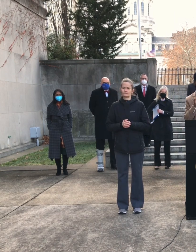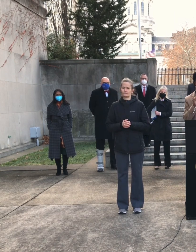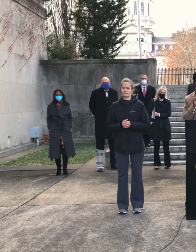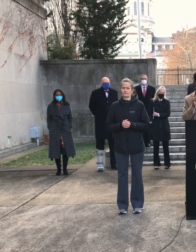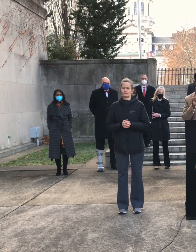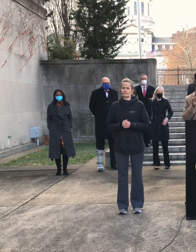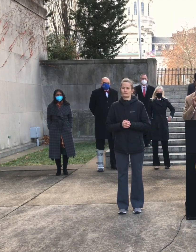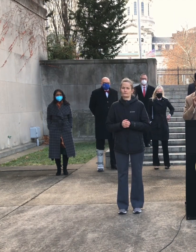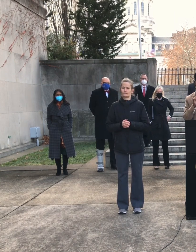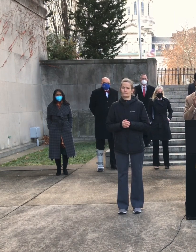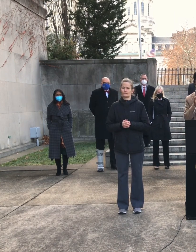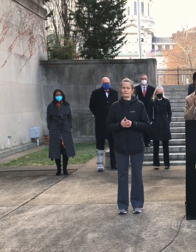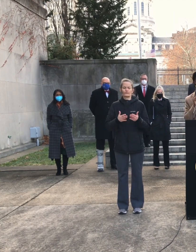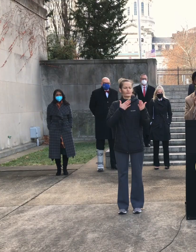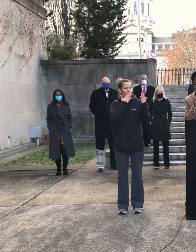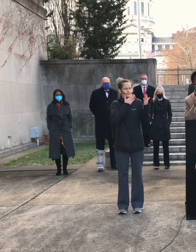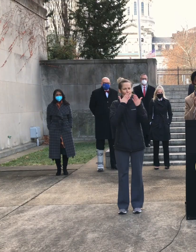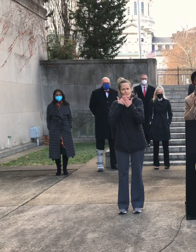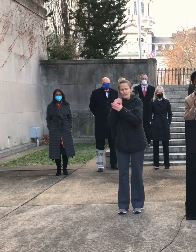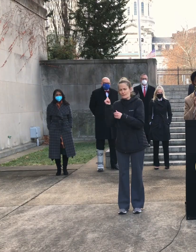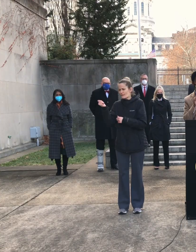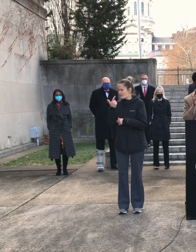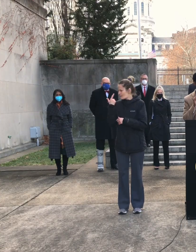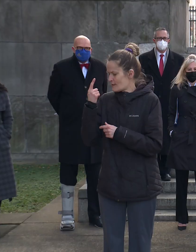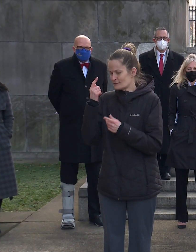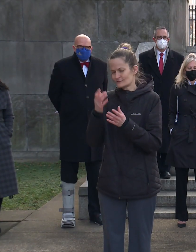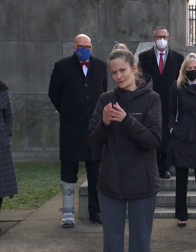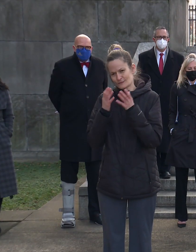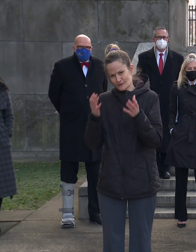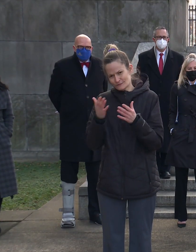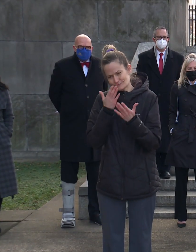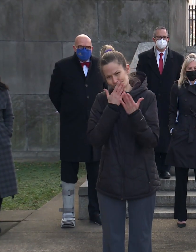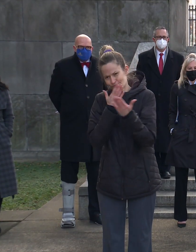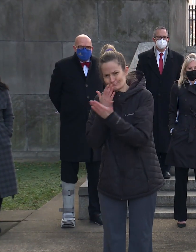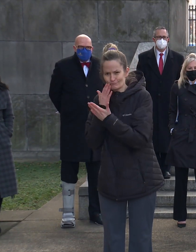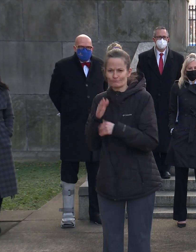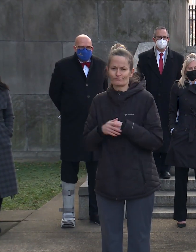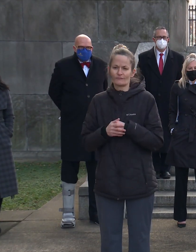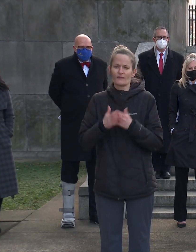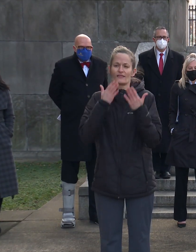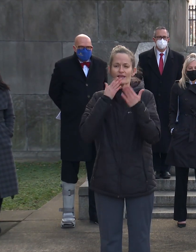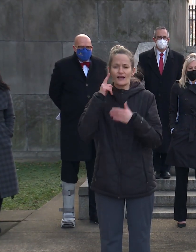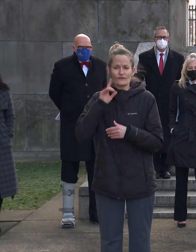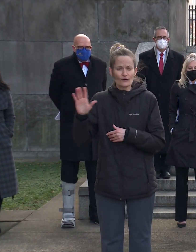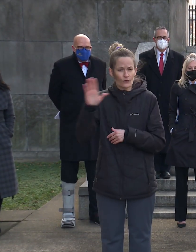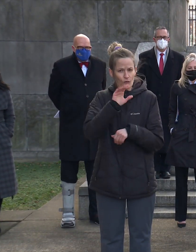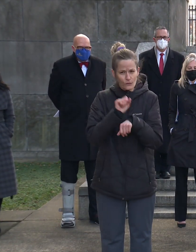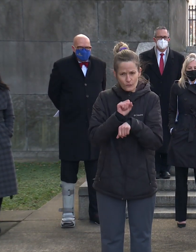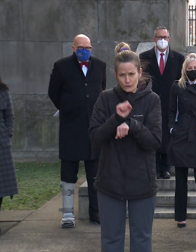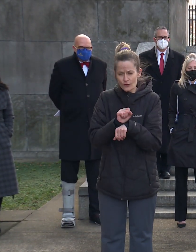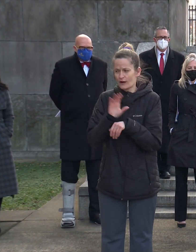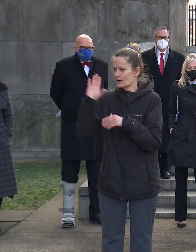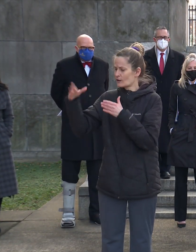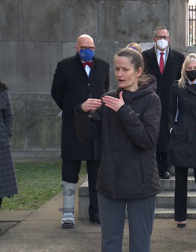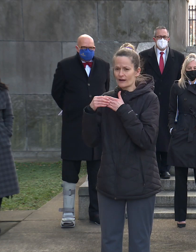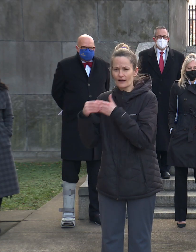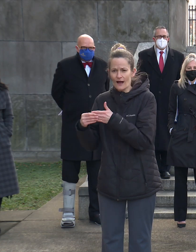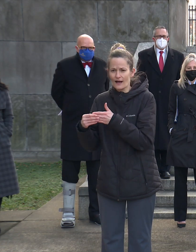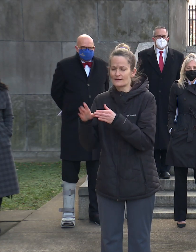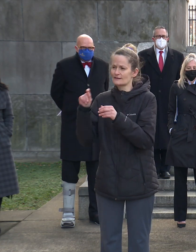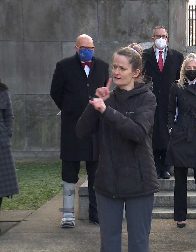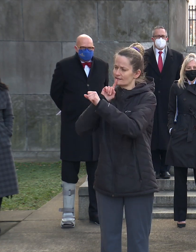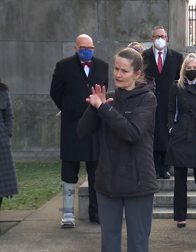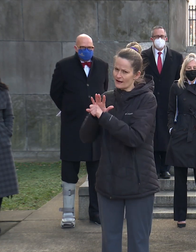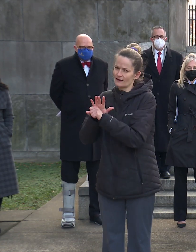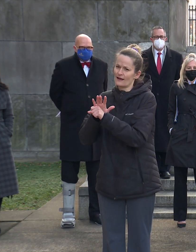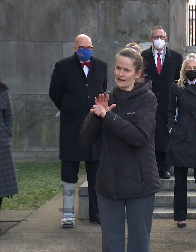Thank you all very much, and thank you for your work, your guidance, and your dedication to keeping Baltimoreans healthy